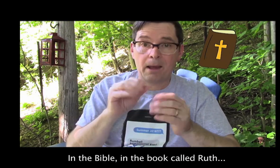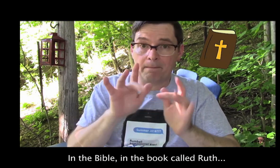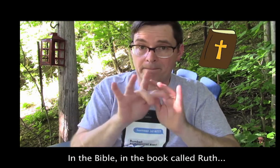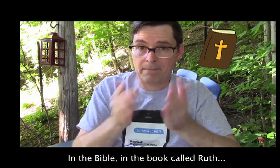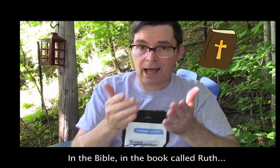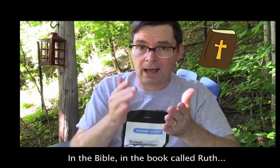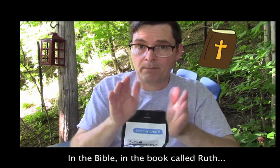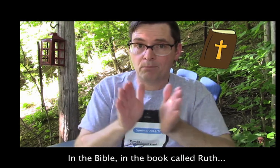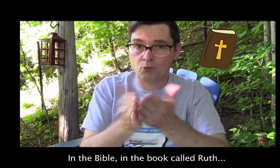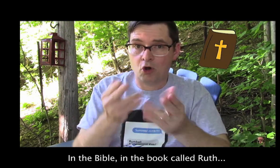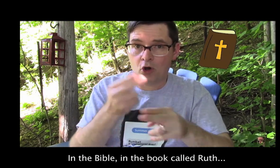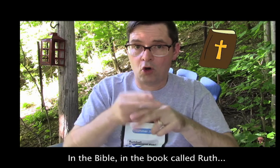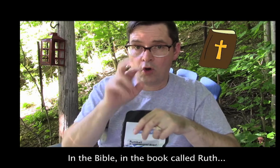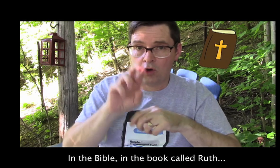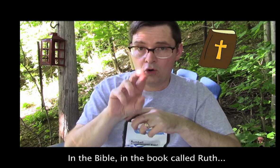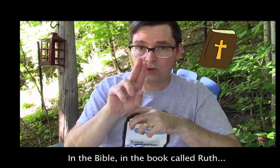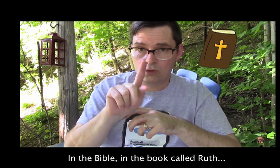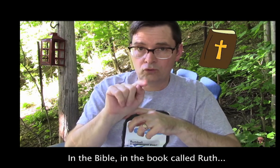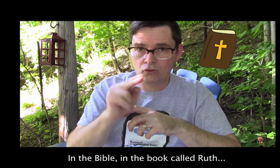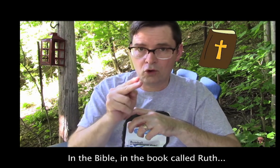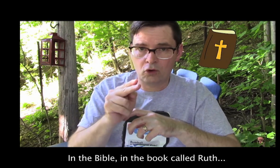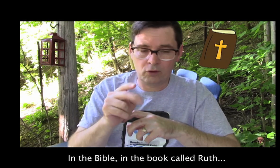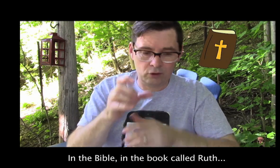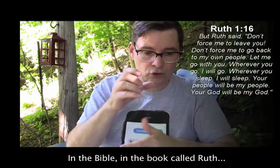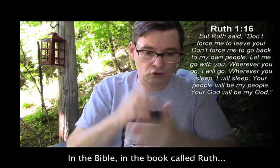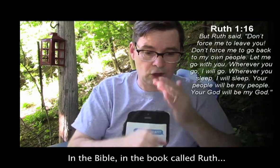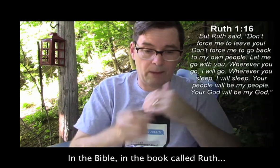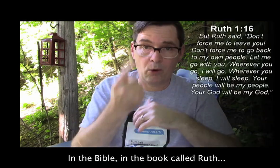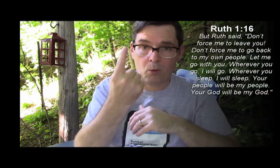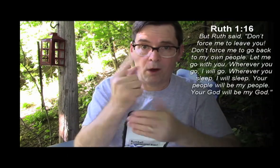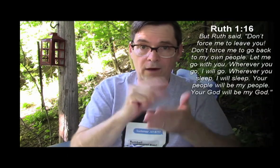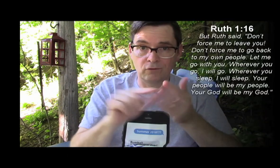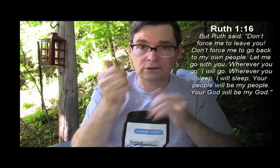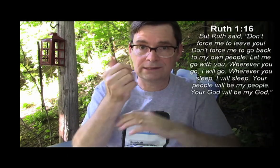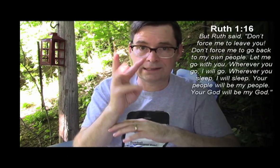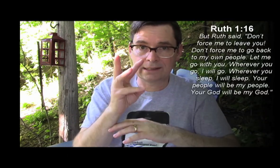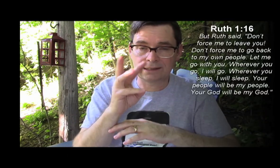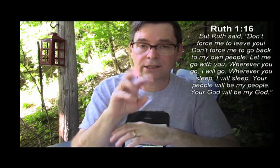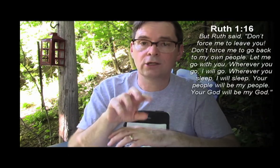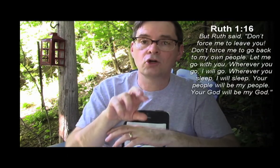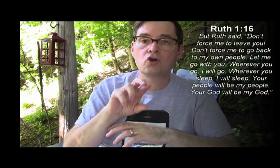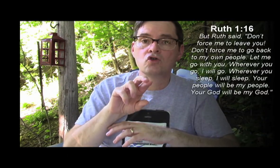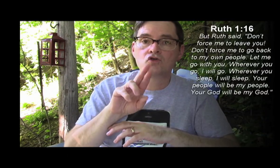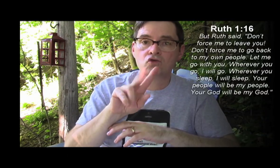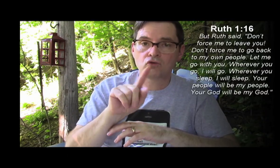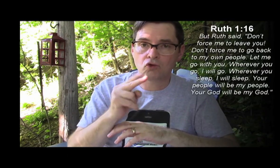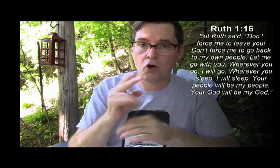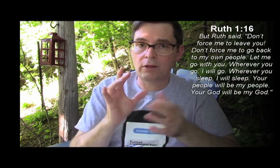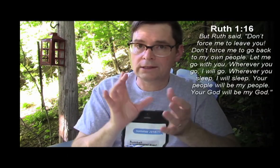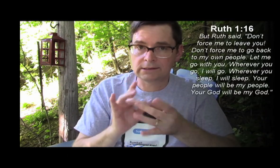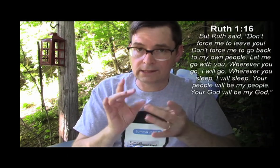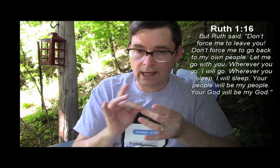In the Bible, in the book called Ruth, chapter 1 and verse 16, Ruth